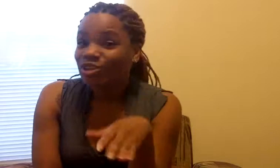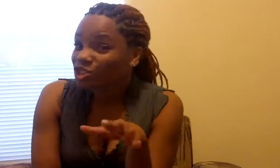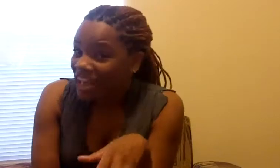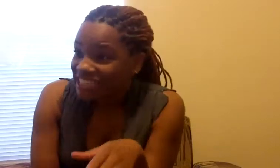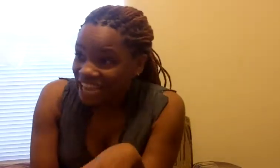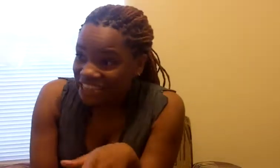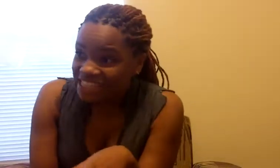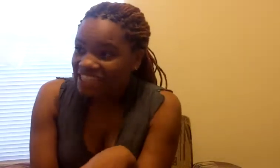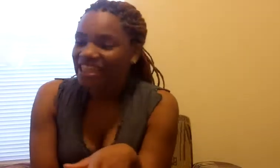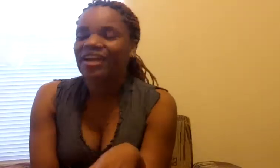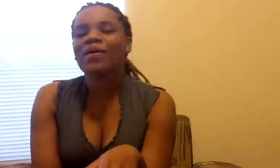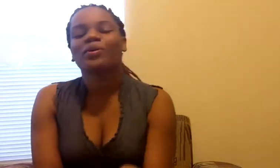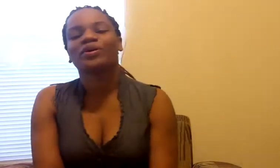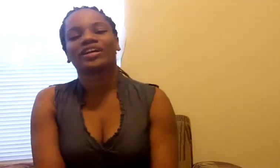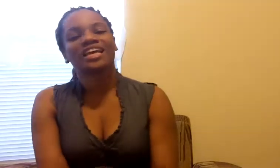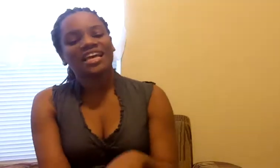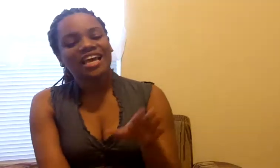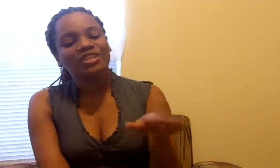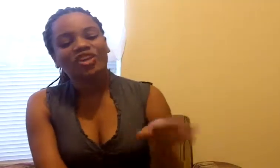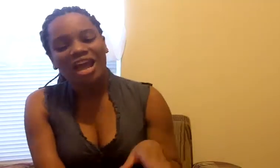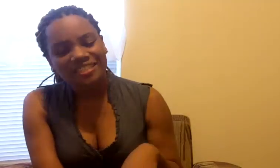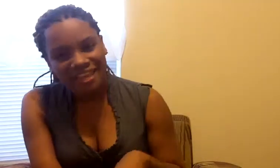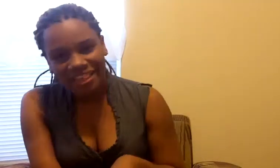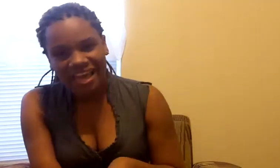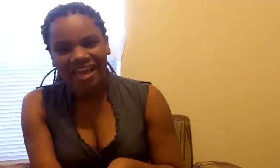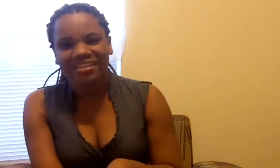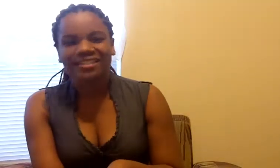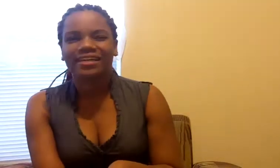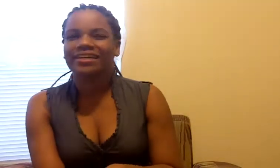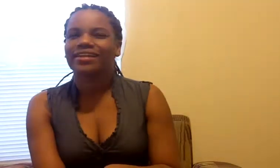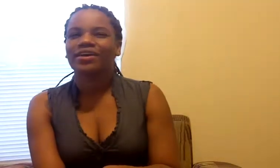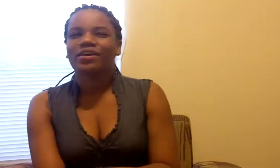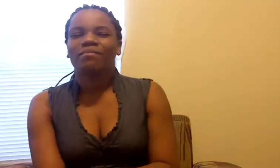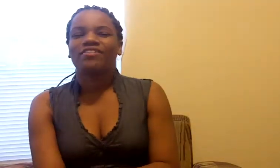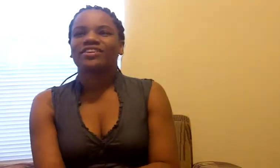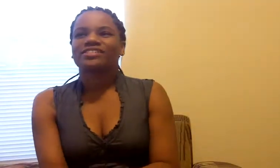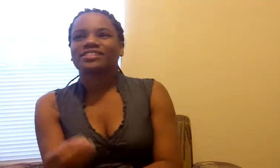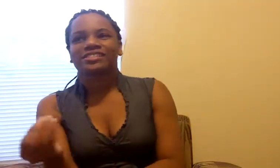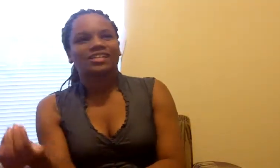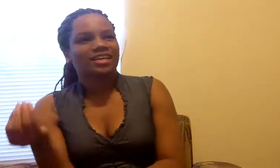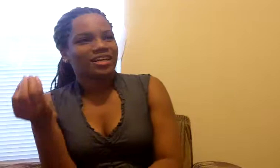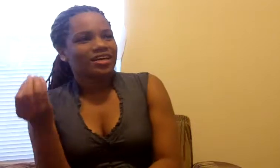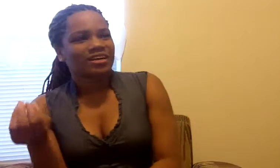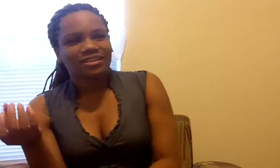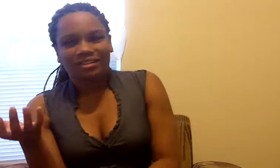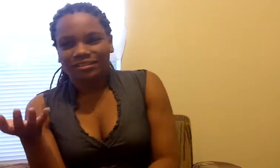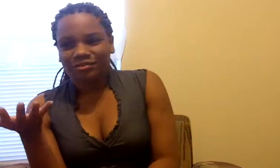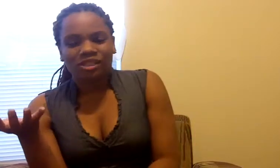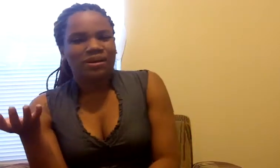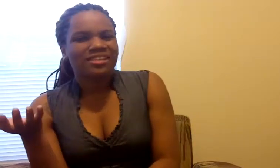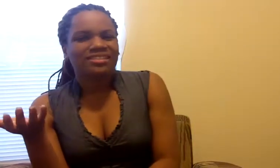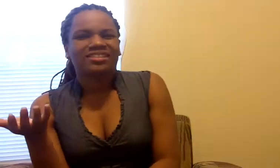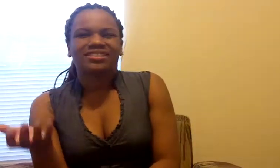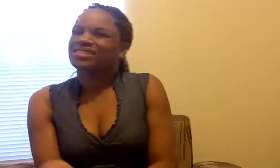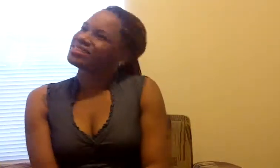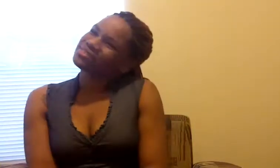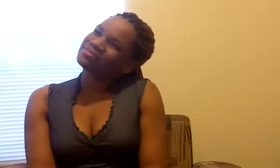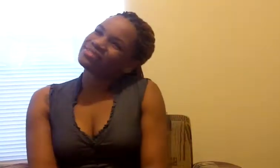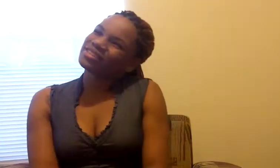you translate this to them?" or "Can you translate that?" And it's like, my first response is,